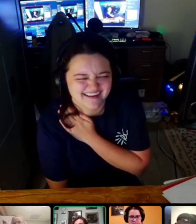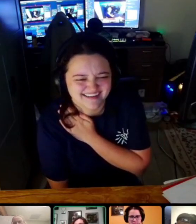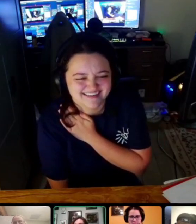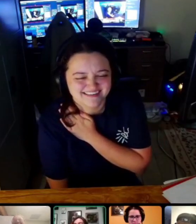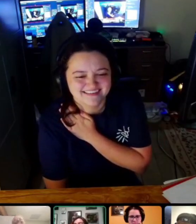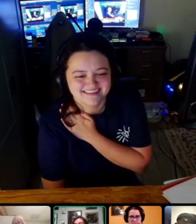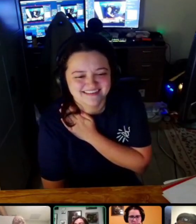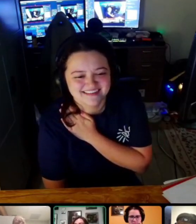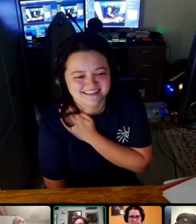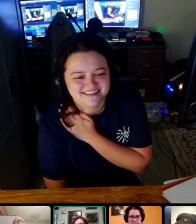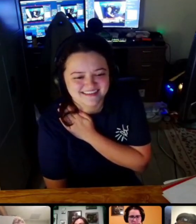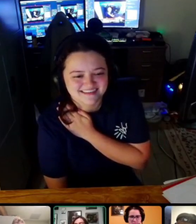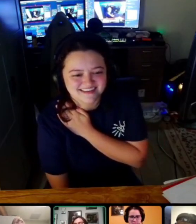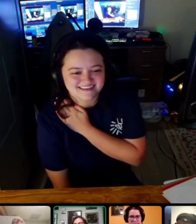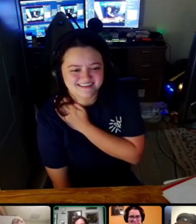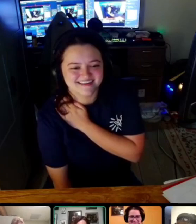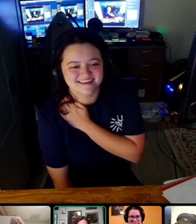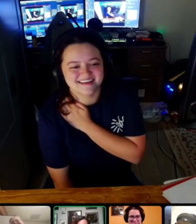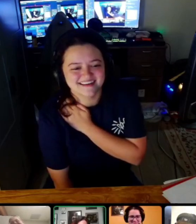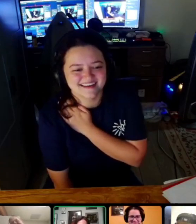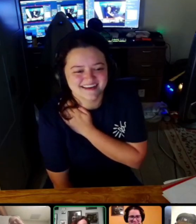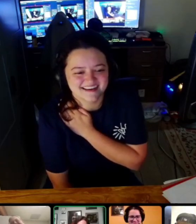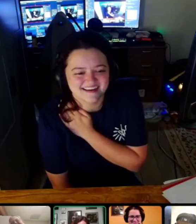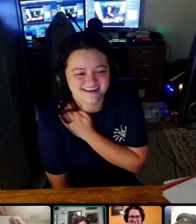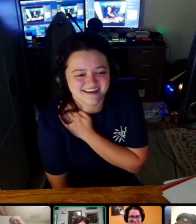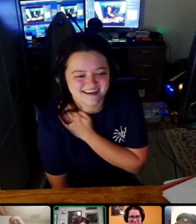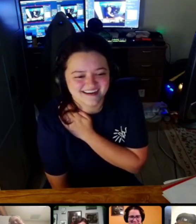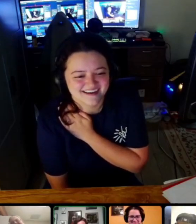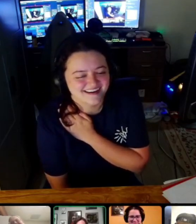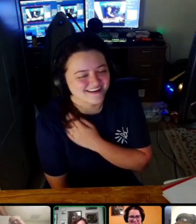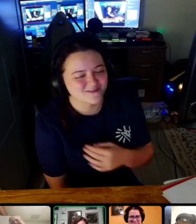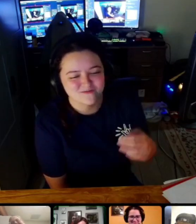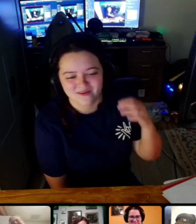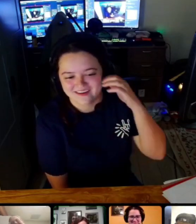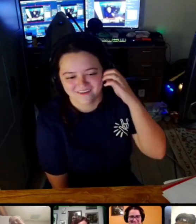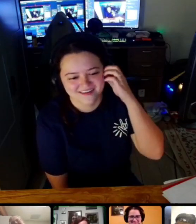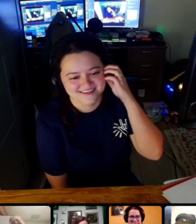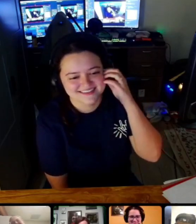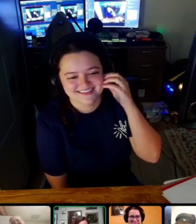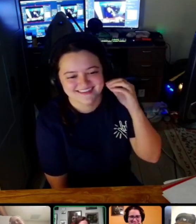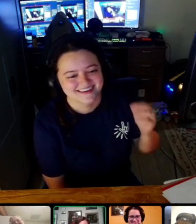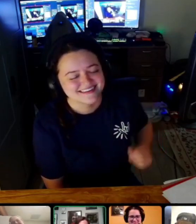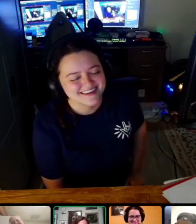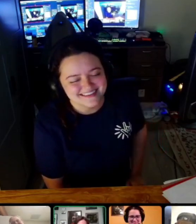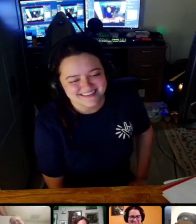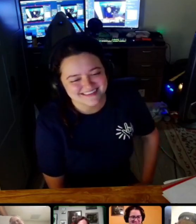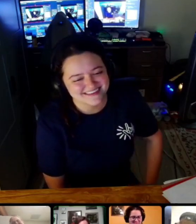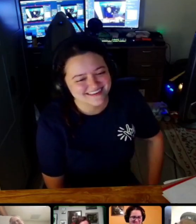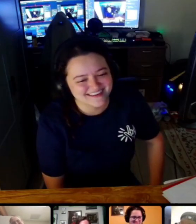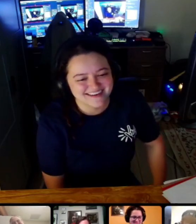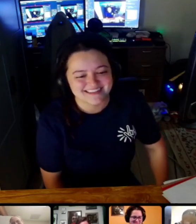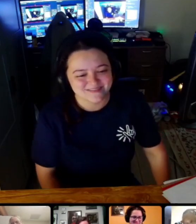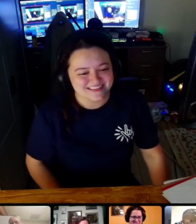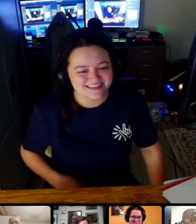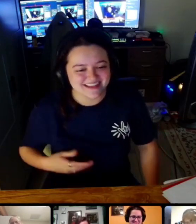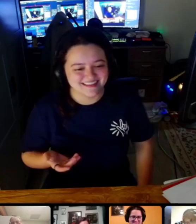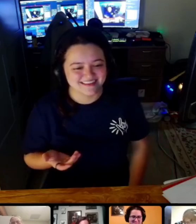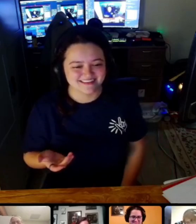me Toilet in their native language with an R." Oh my gosh. Like Not that's not to mention like